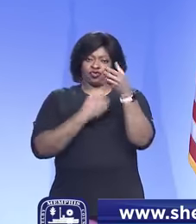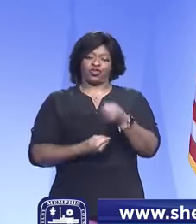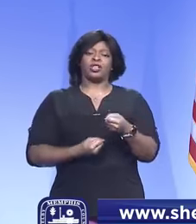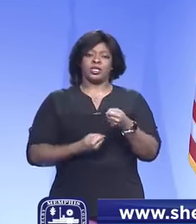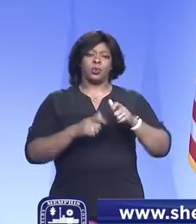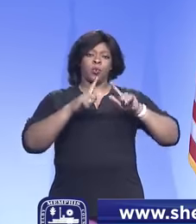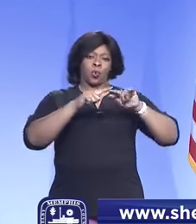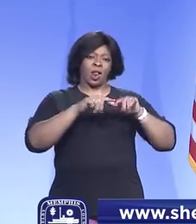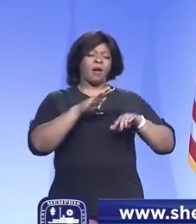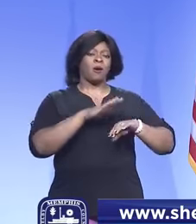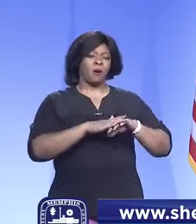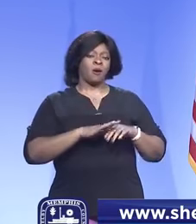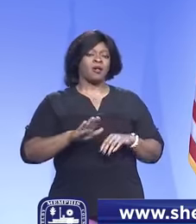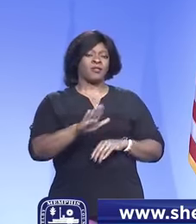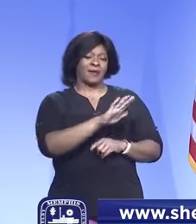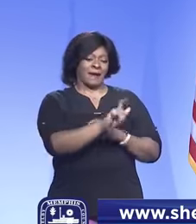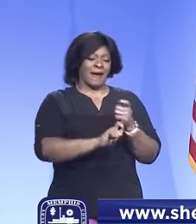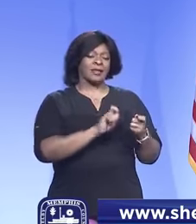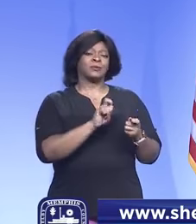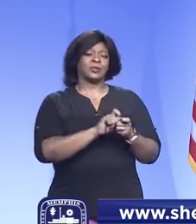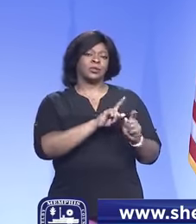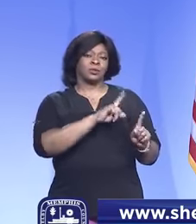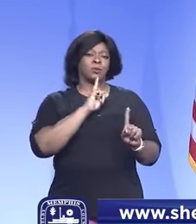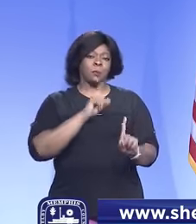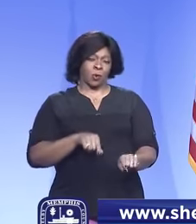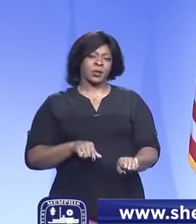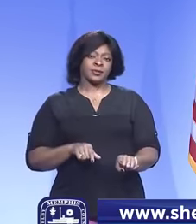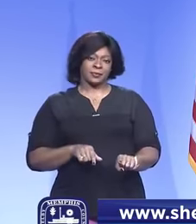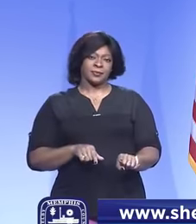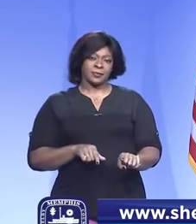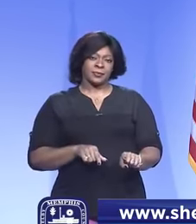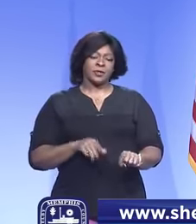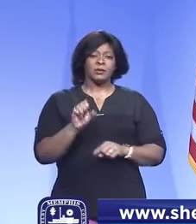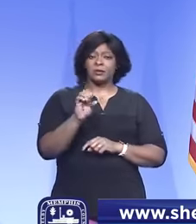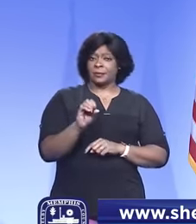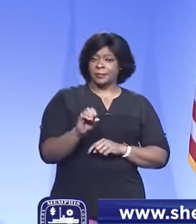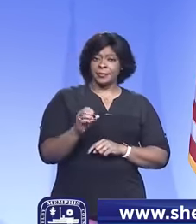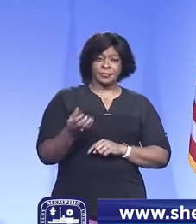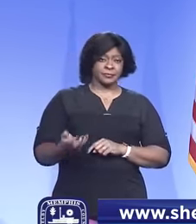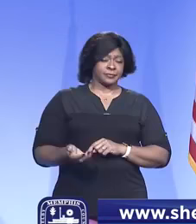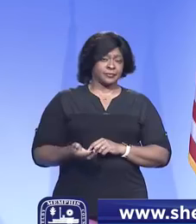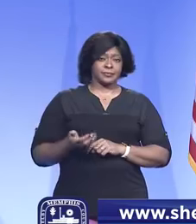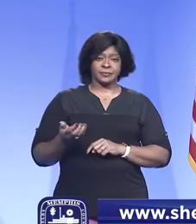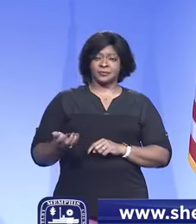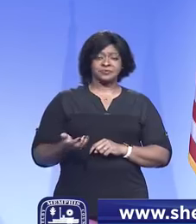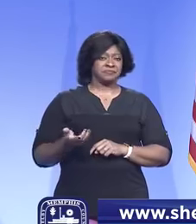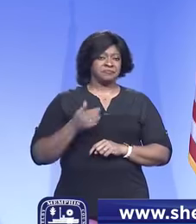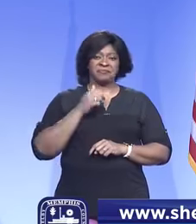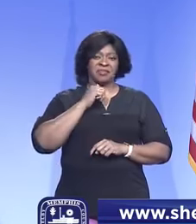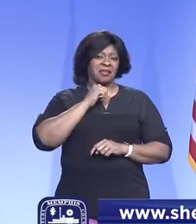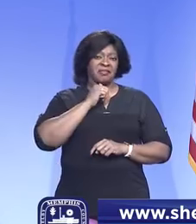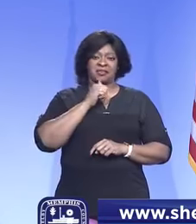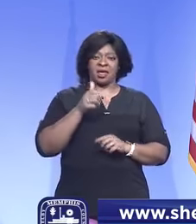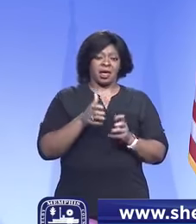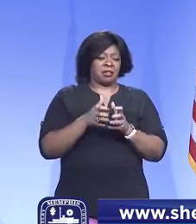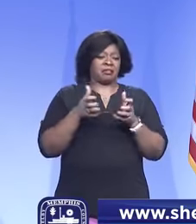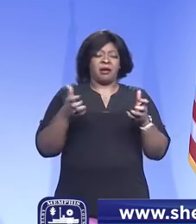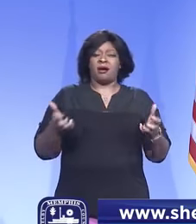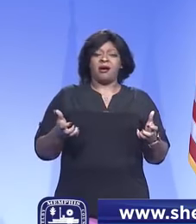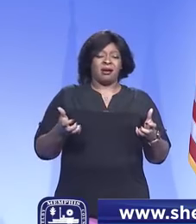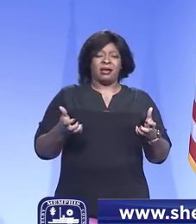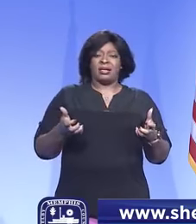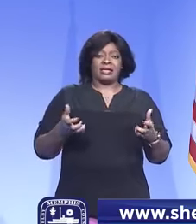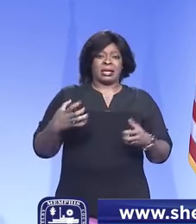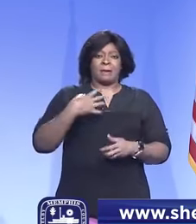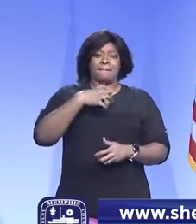and rely on the accuracy of their reports. So there's not much of an